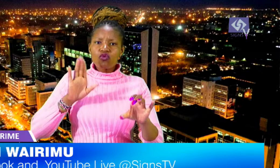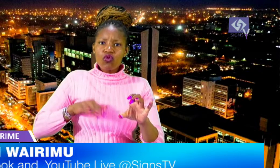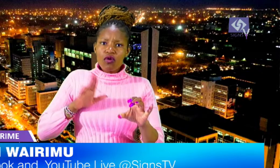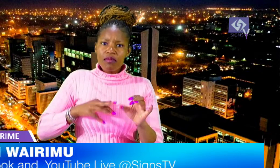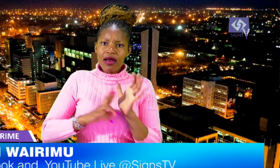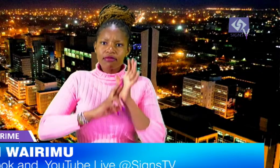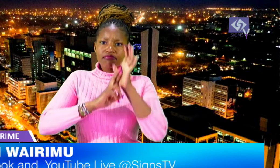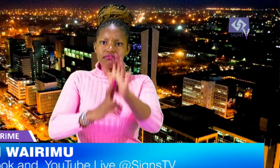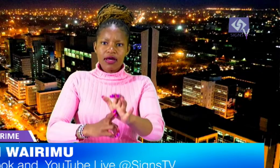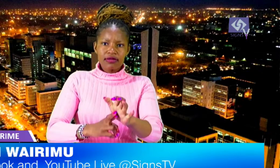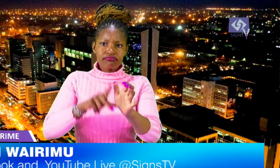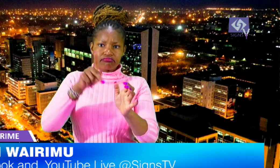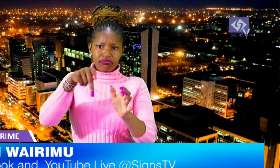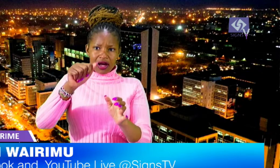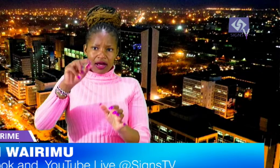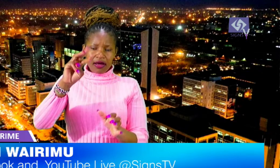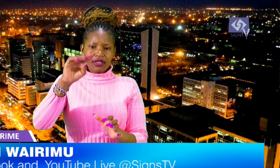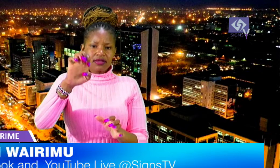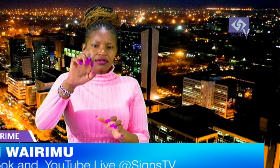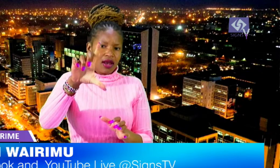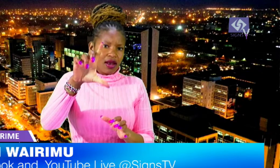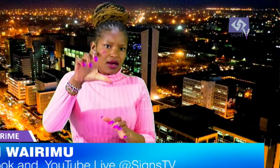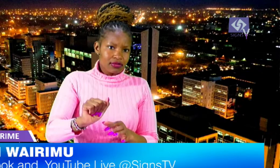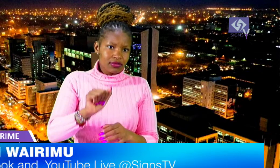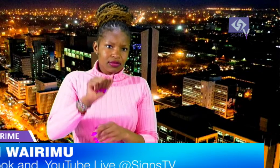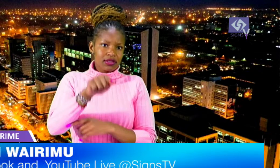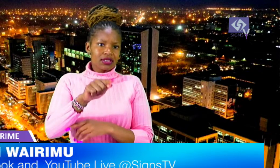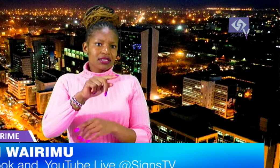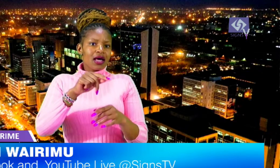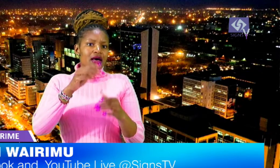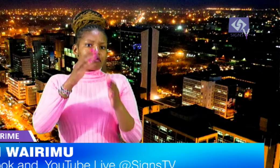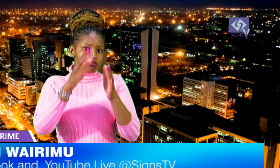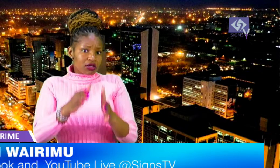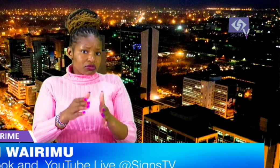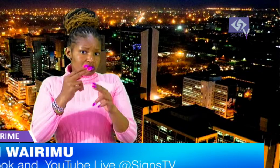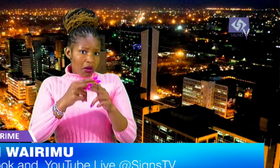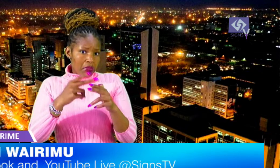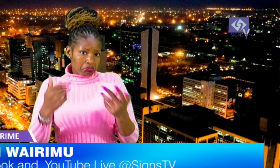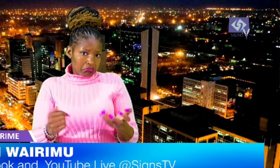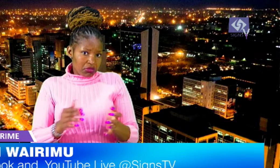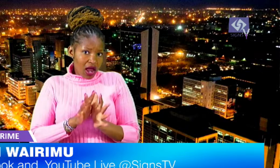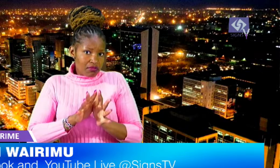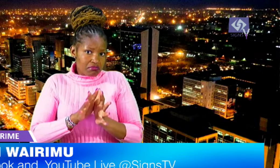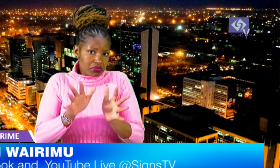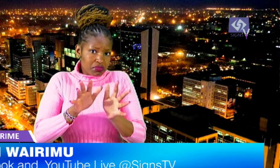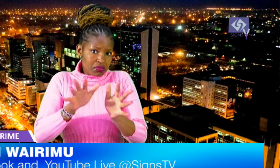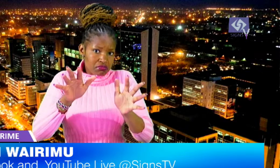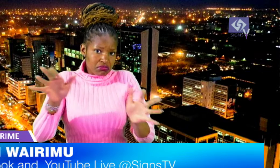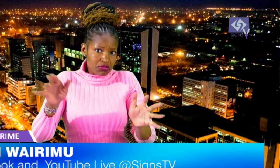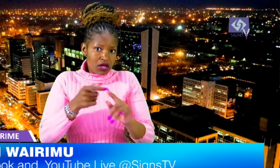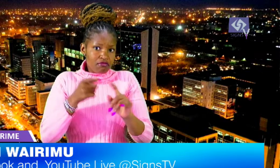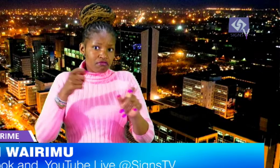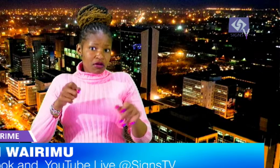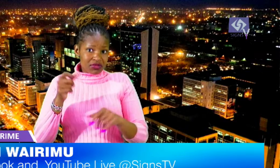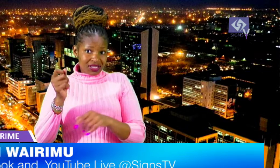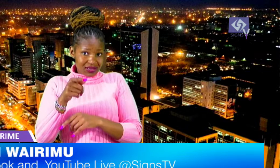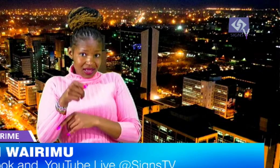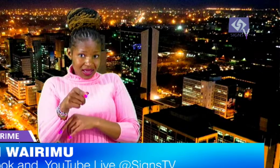crisis, particularly as IEBC is tasked with commencing and completing boundaries demolition by the end